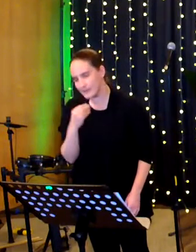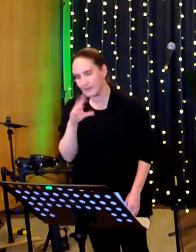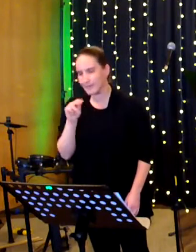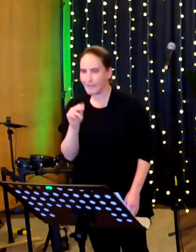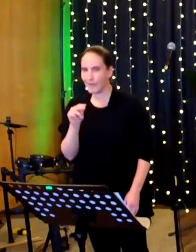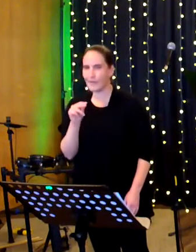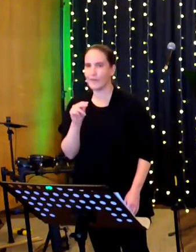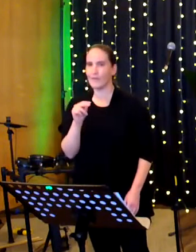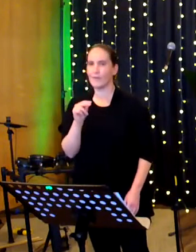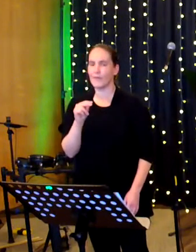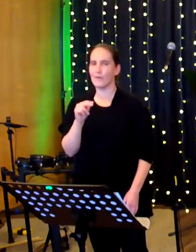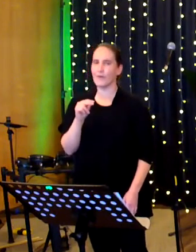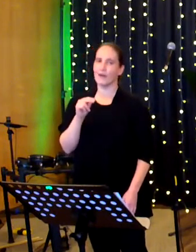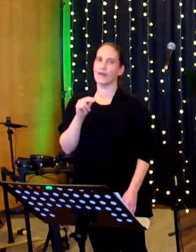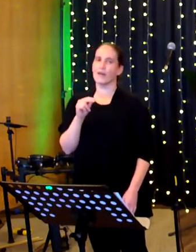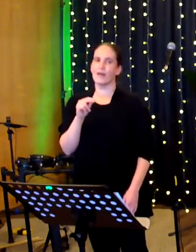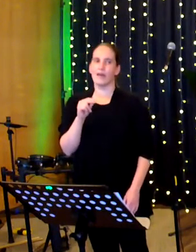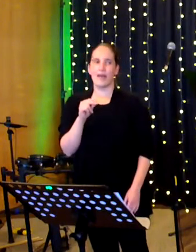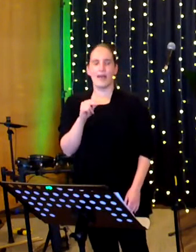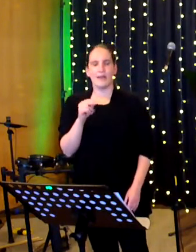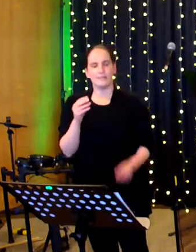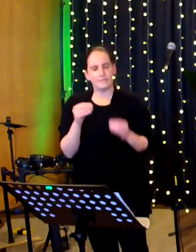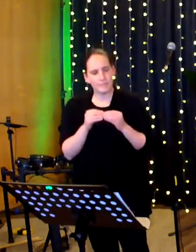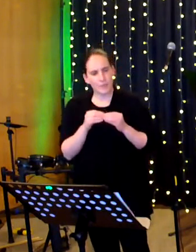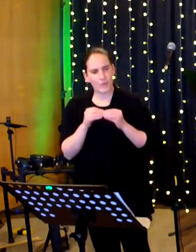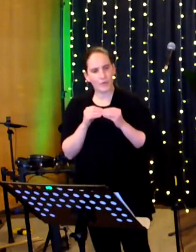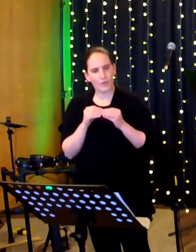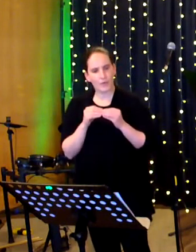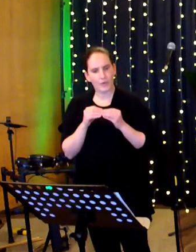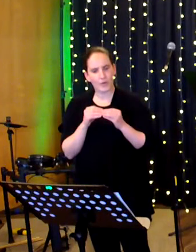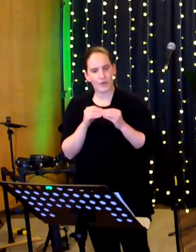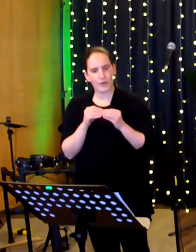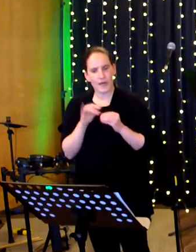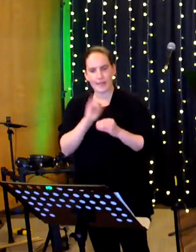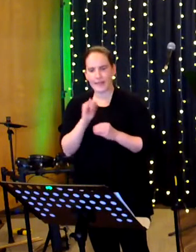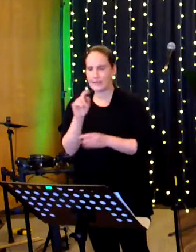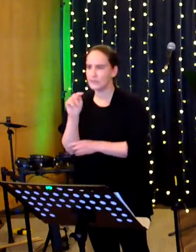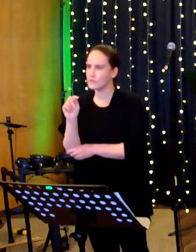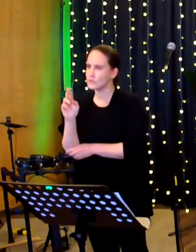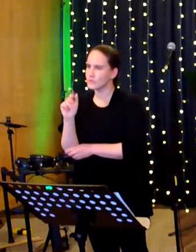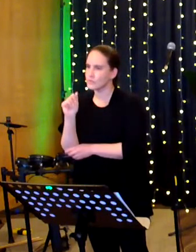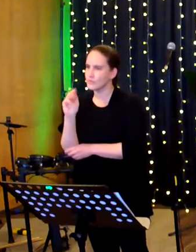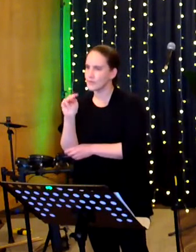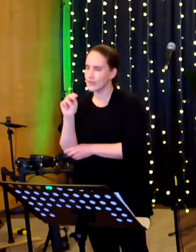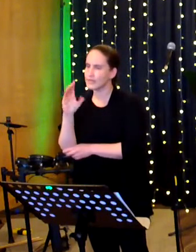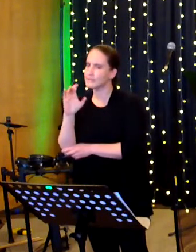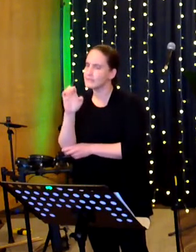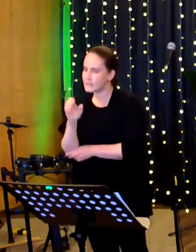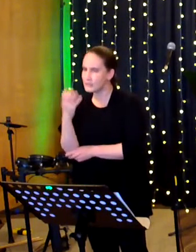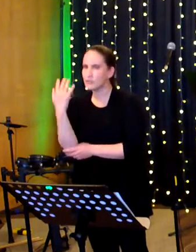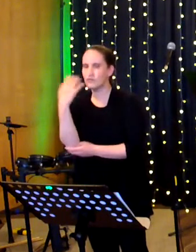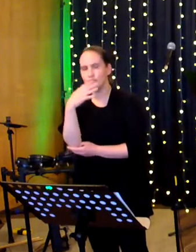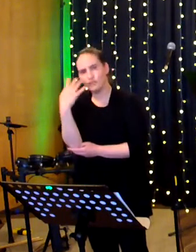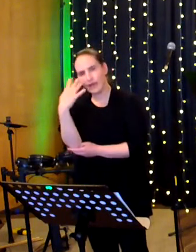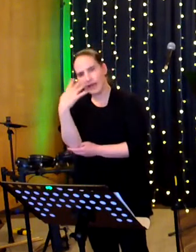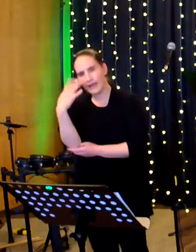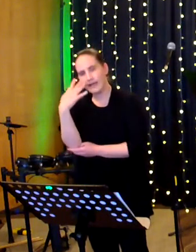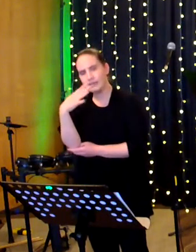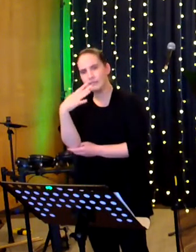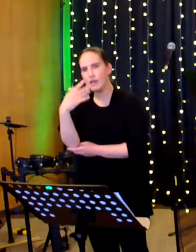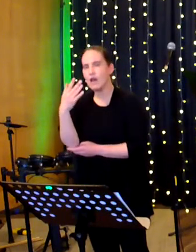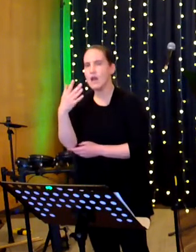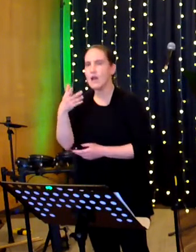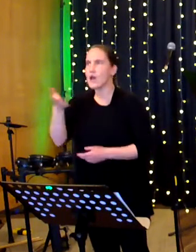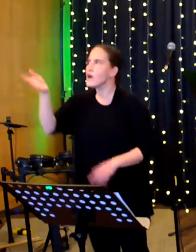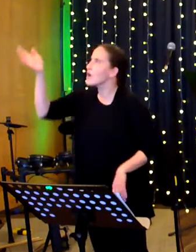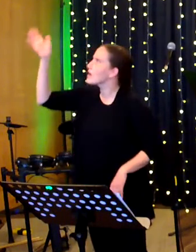a little bit tired. I'm going to take a little nap. But it's more like a trance state. God is taking his